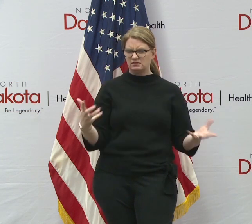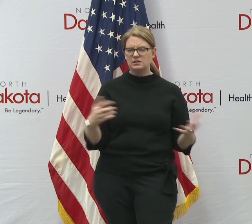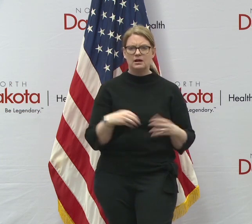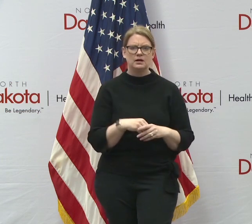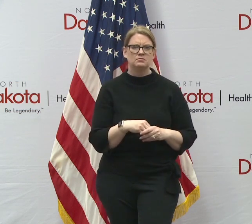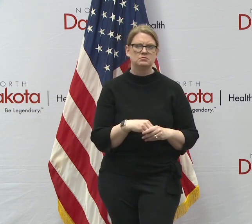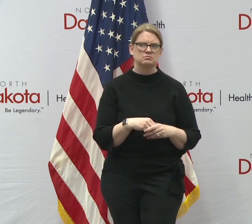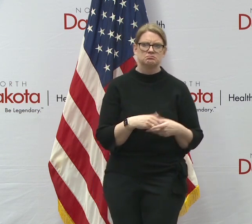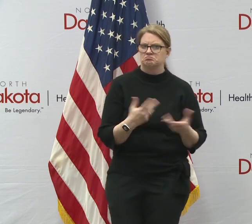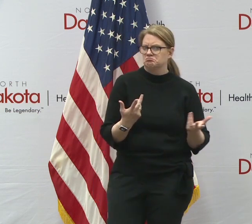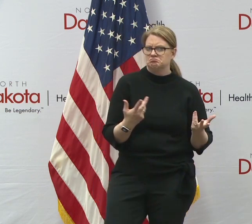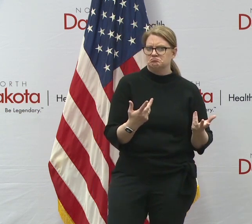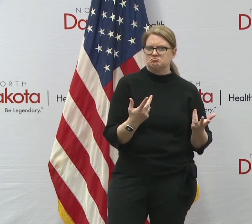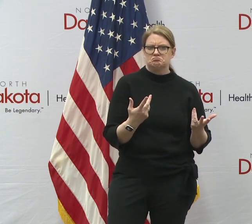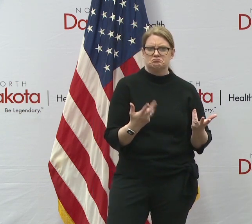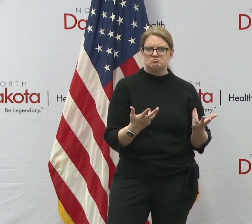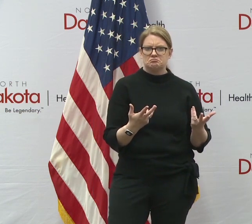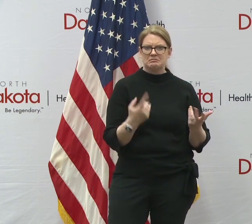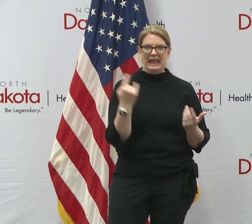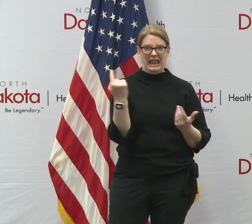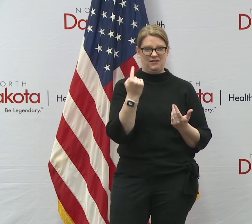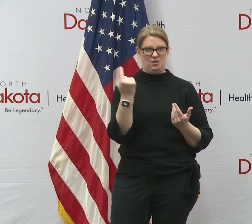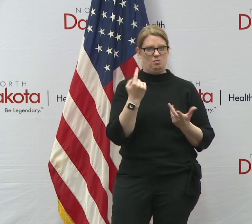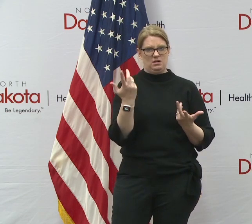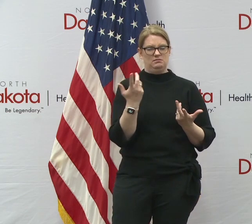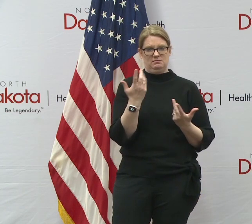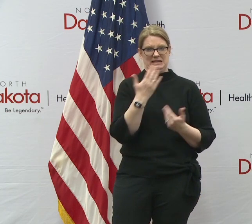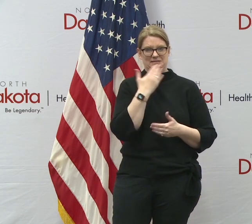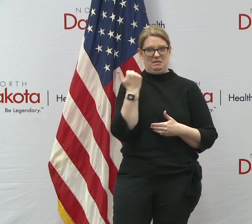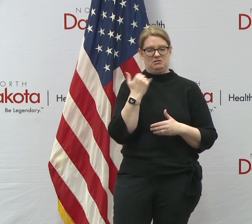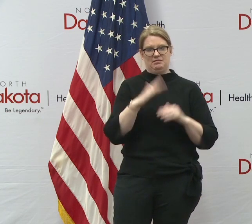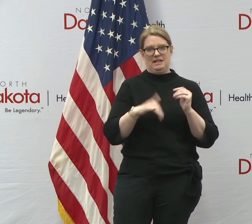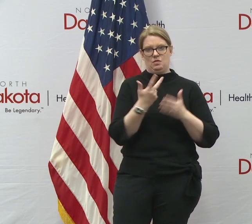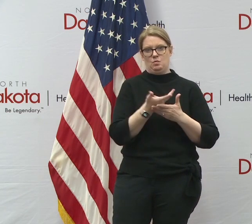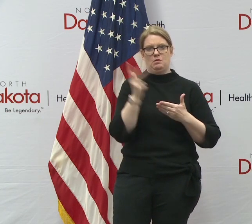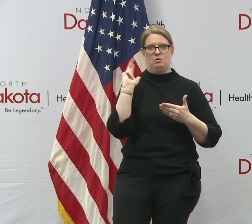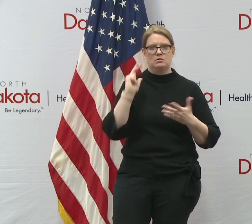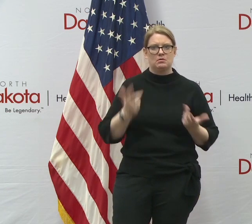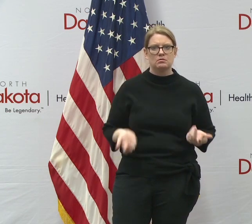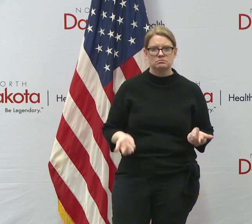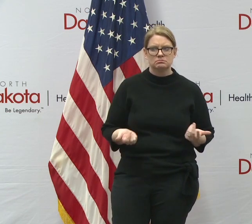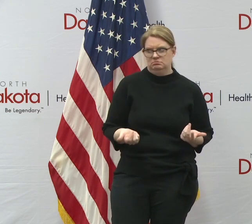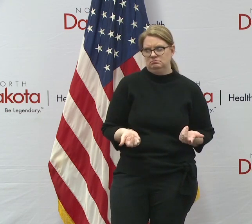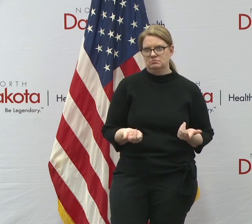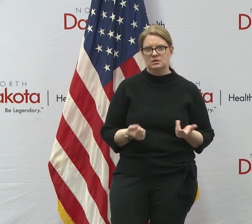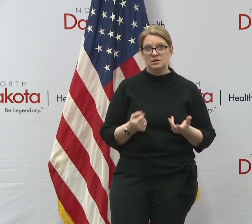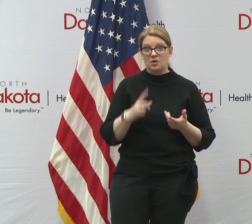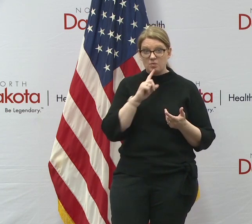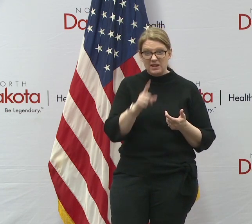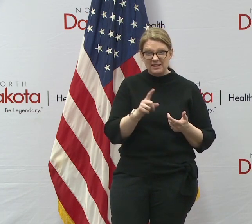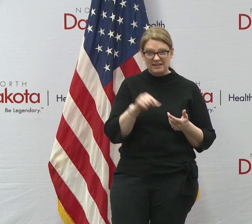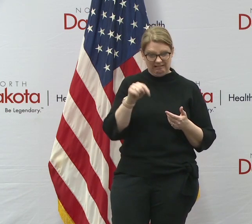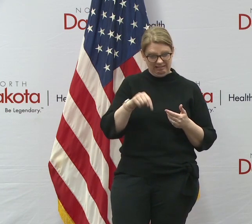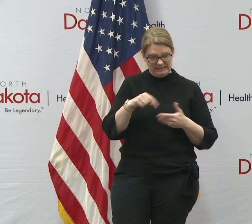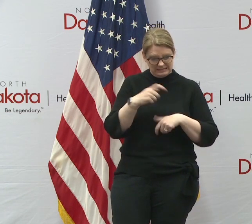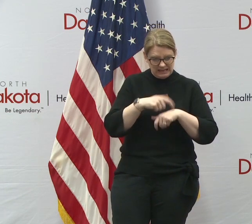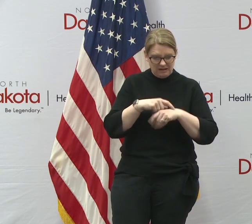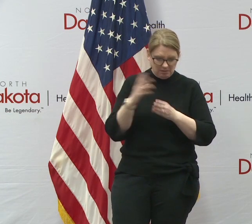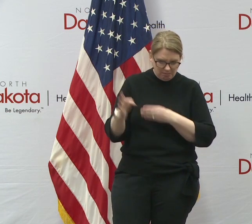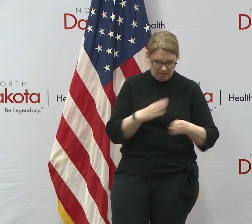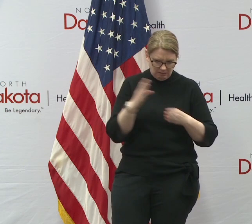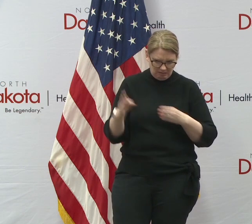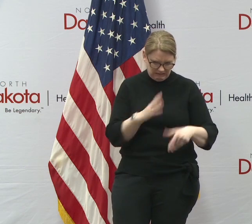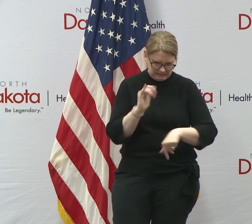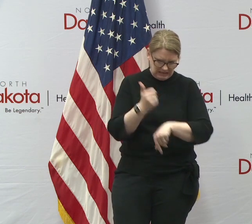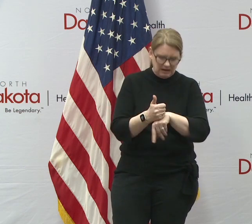that everybody's in a better spot than they were 3 weeks ago relative to distance learning. I mean, there's a lot of learning that's gone on and a lot of great work that's gone on. And I just